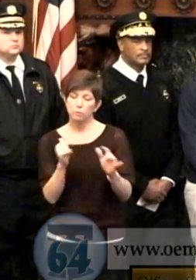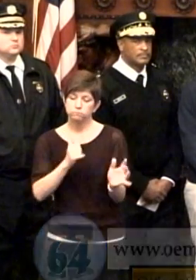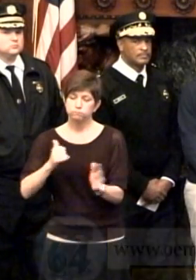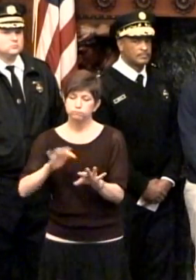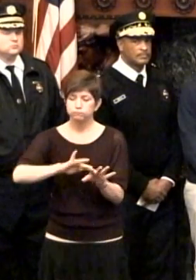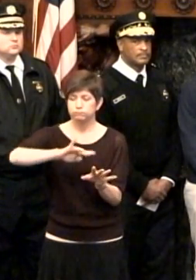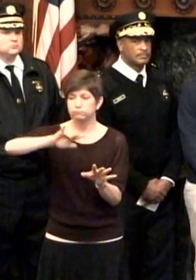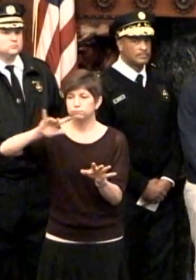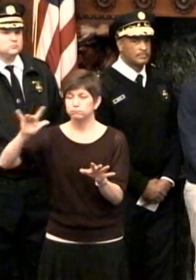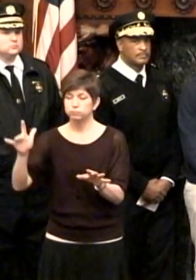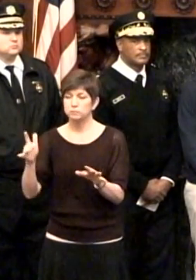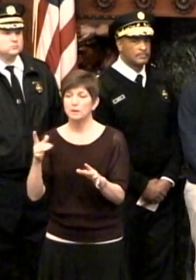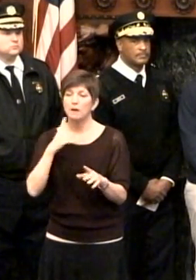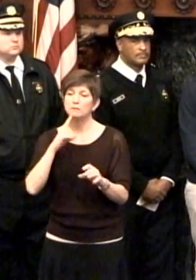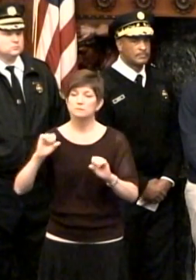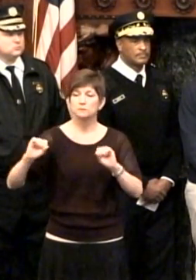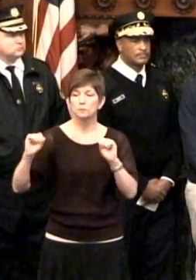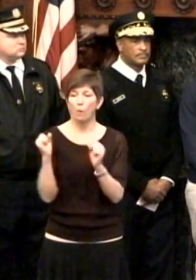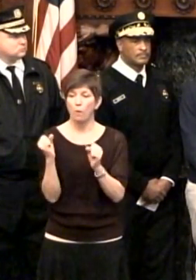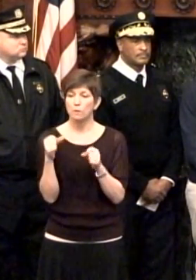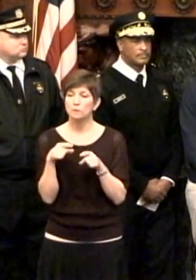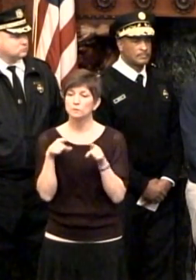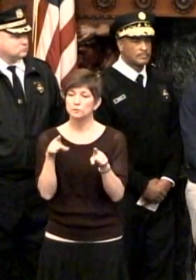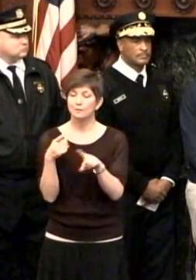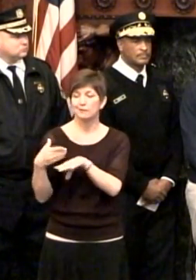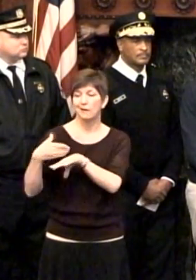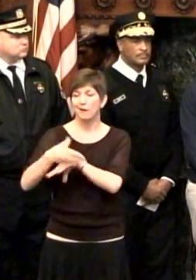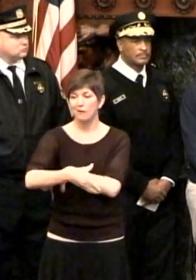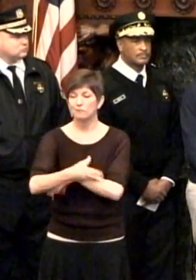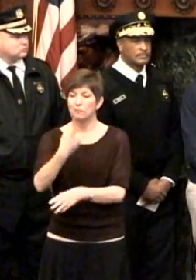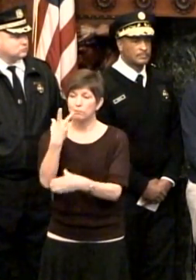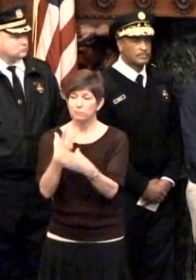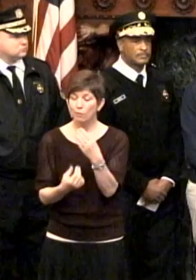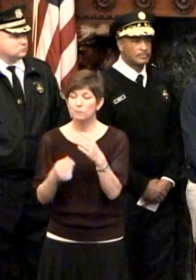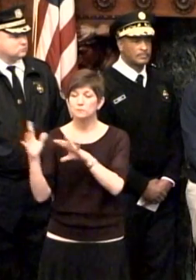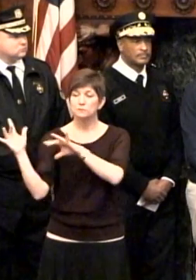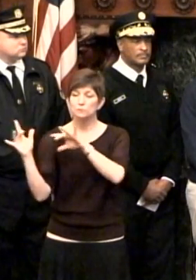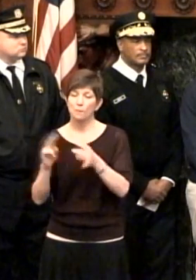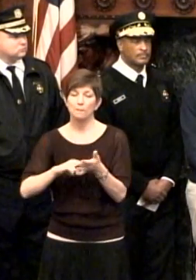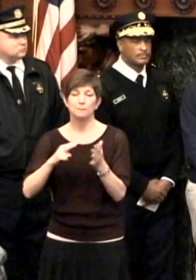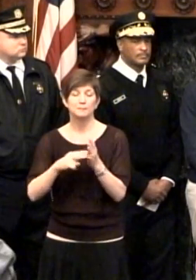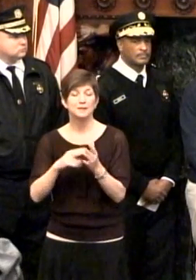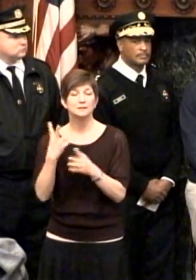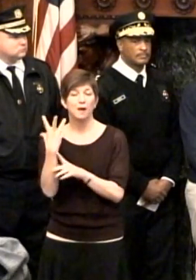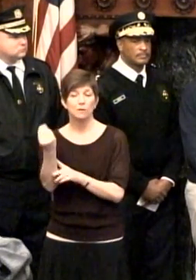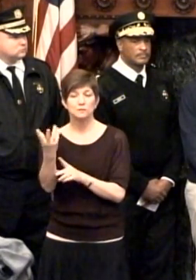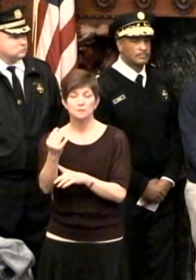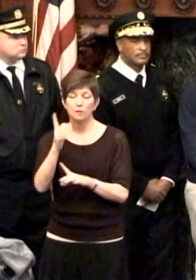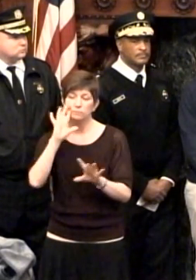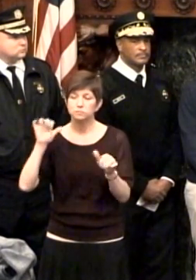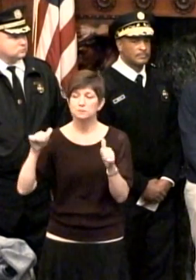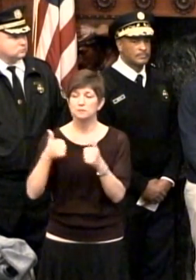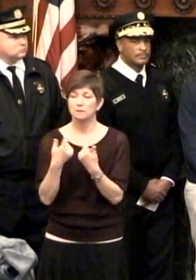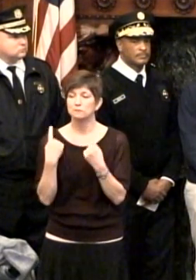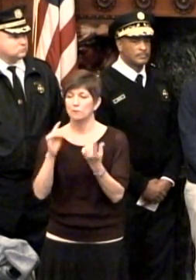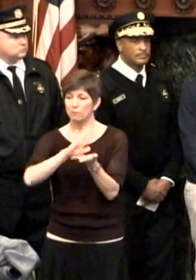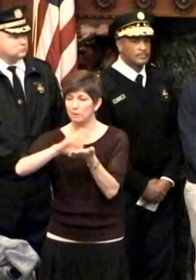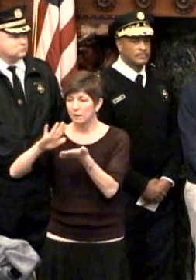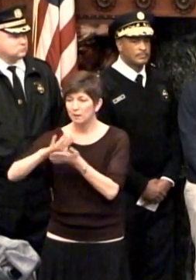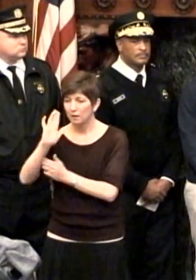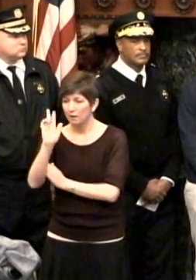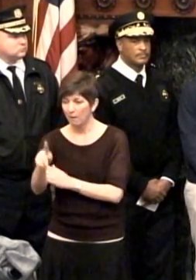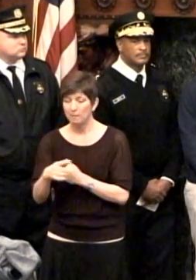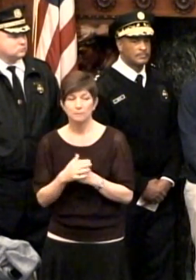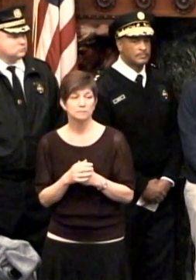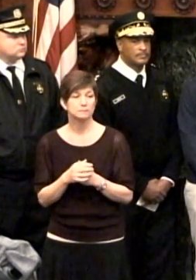low temperatures during and after this storm will create challenging conditions for the cleanup efforts. And so again,